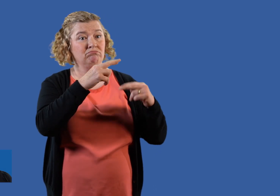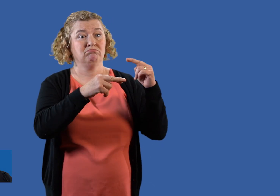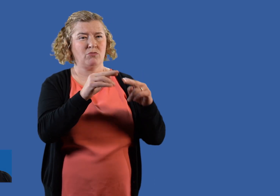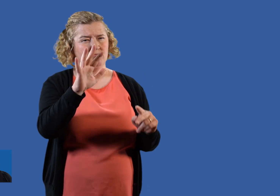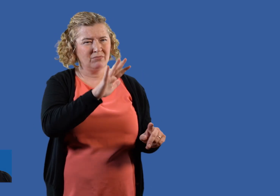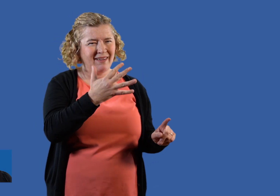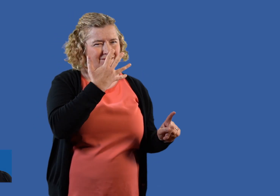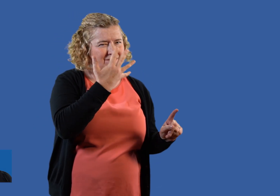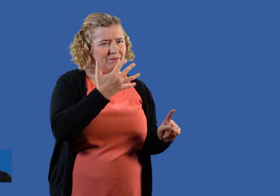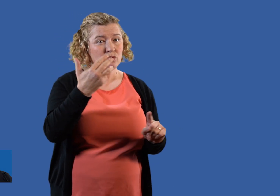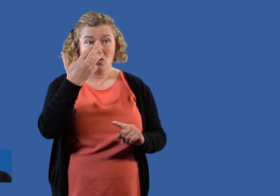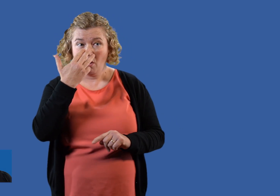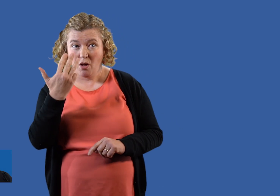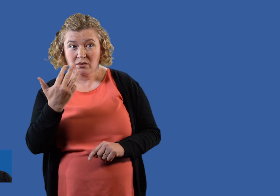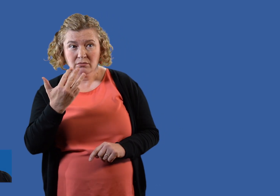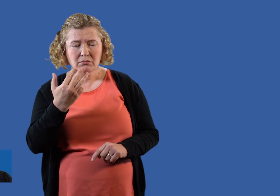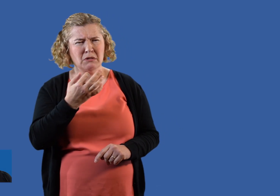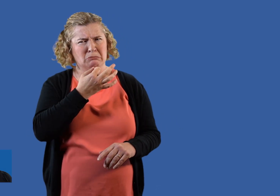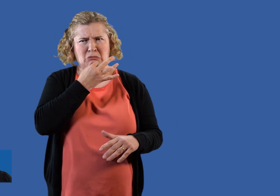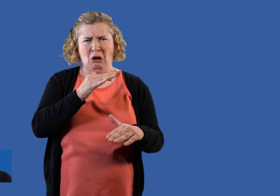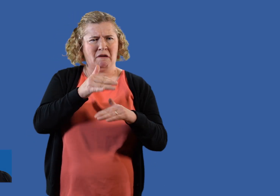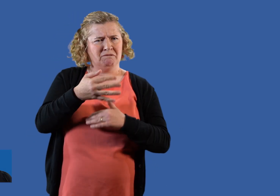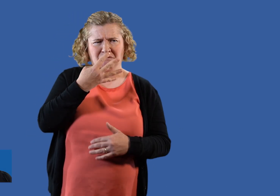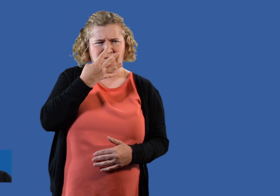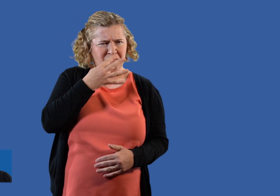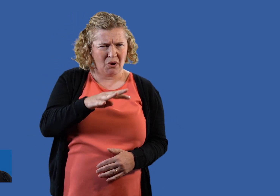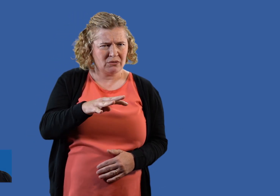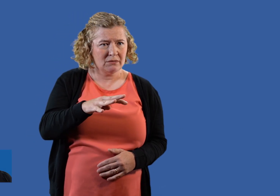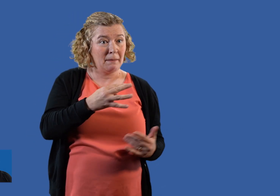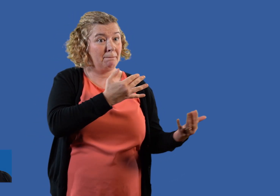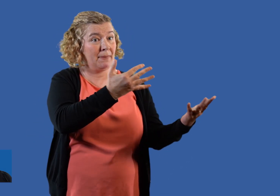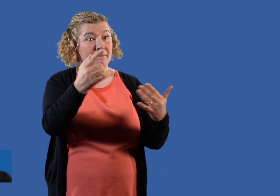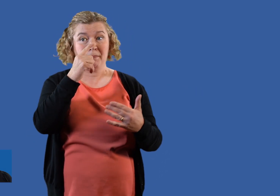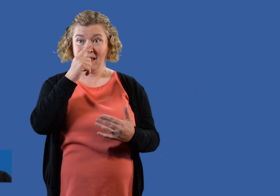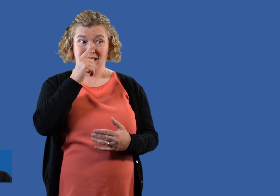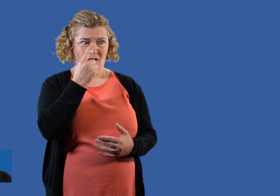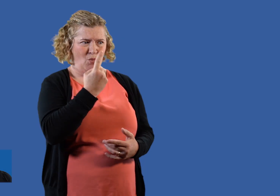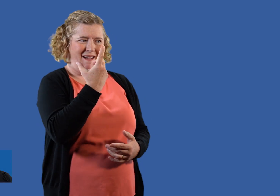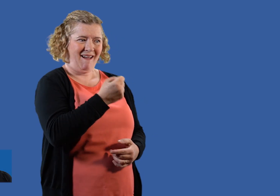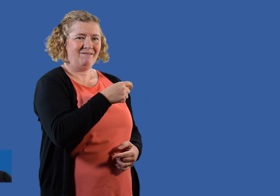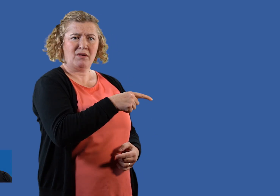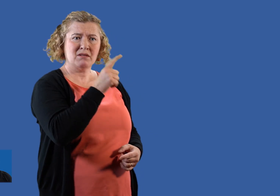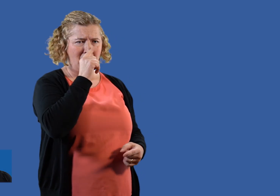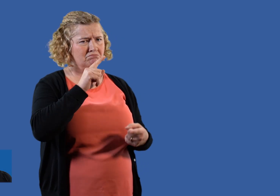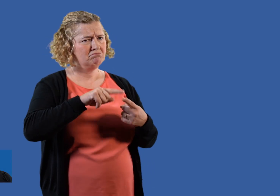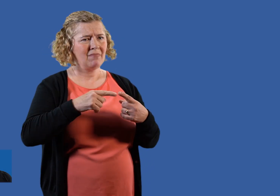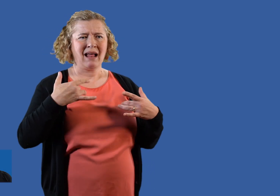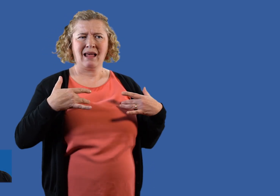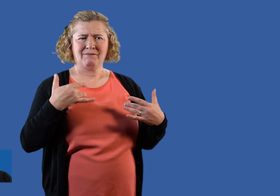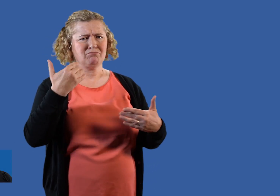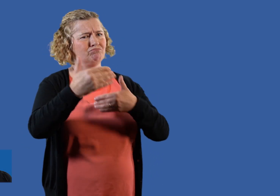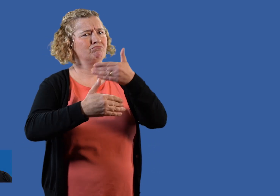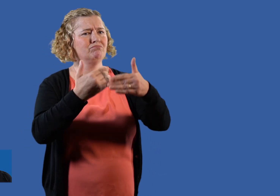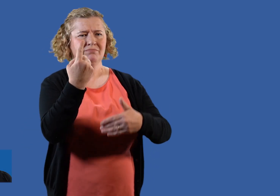often develops between the ages of 15 and 19 and rarely develops after 40. Many people are able to live